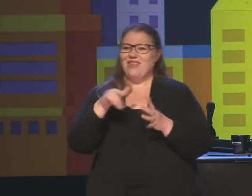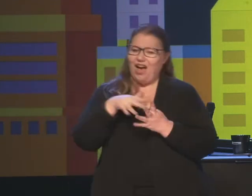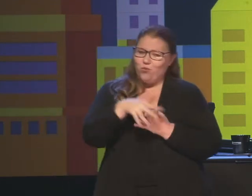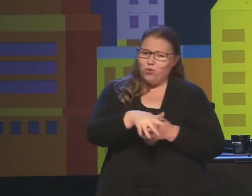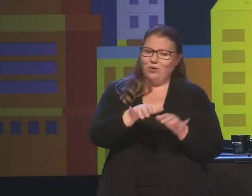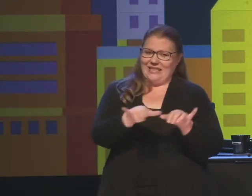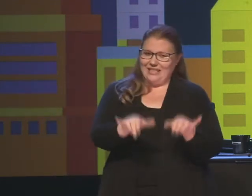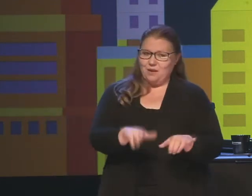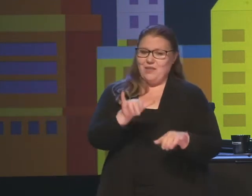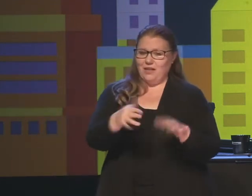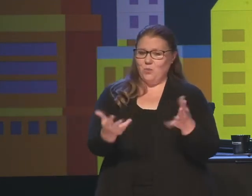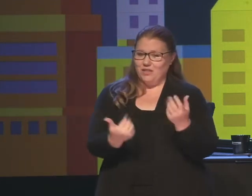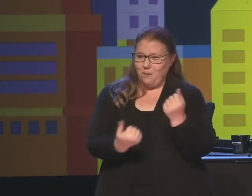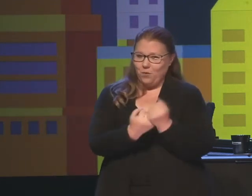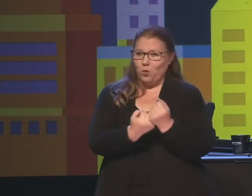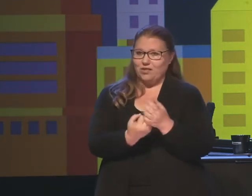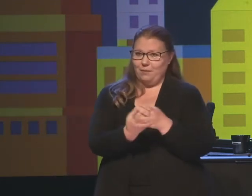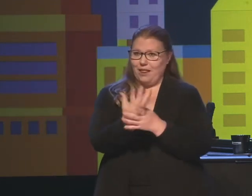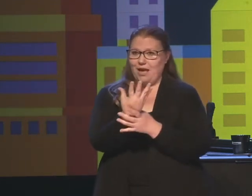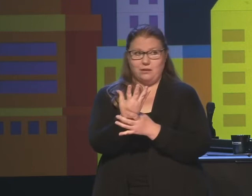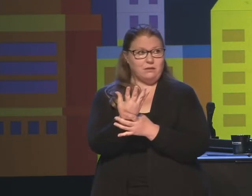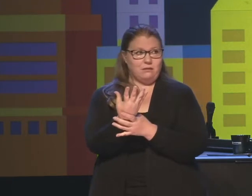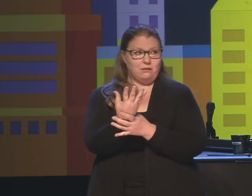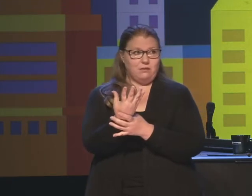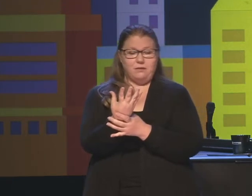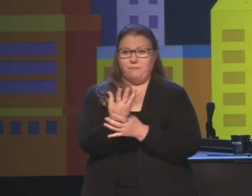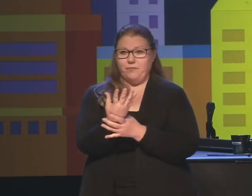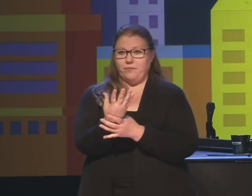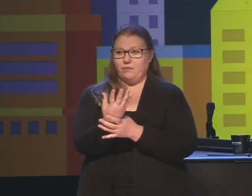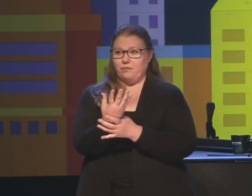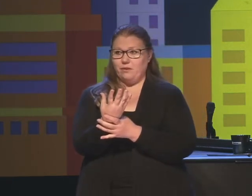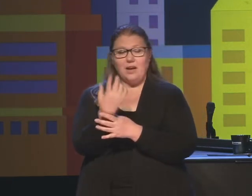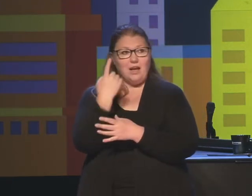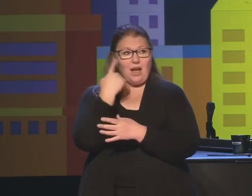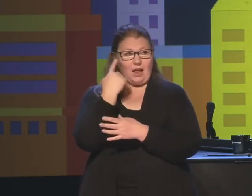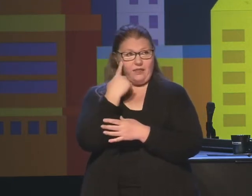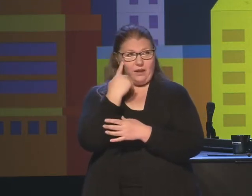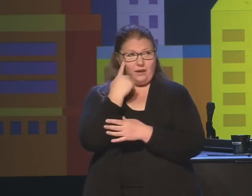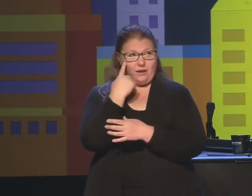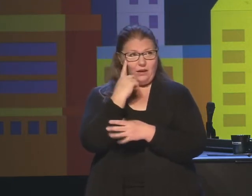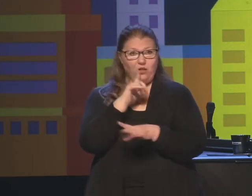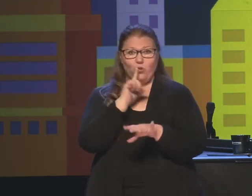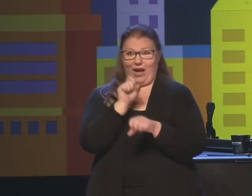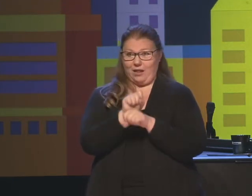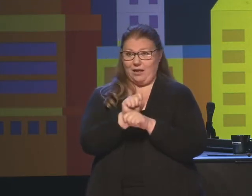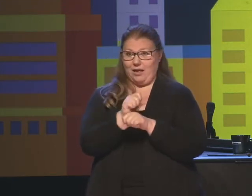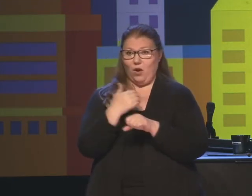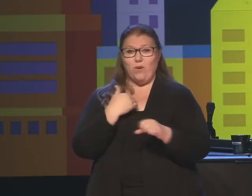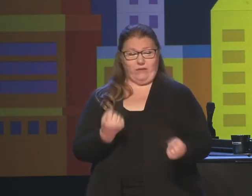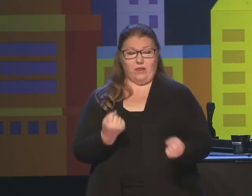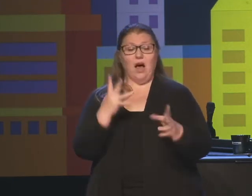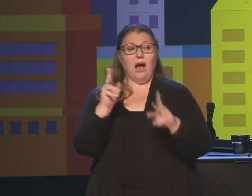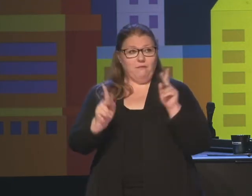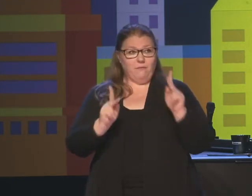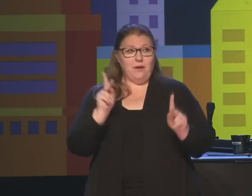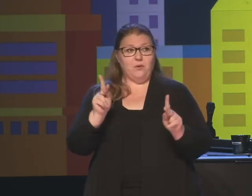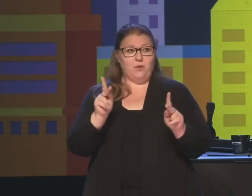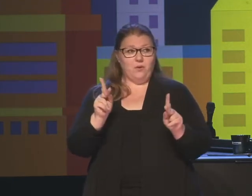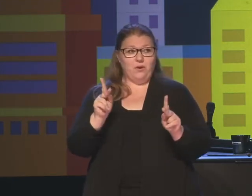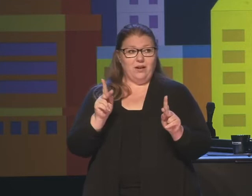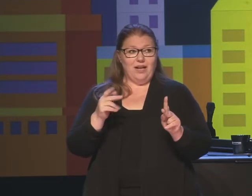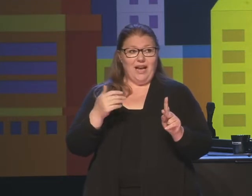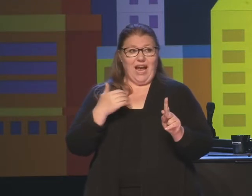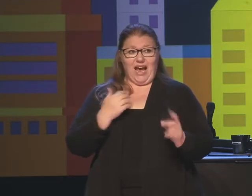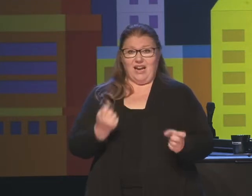system is what supports the growth of the plant. And I think the reality is we have a whole lot of people who've had a great deal